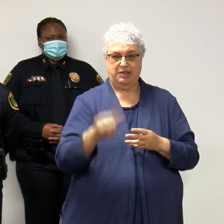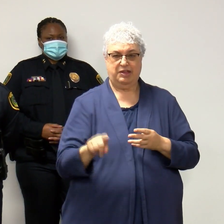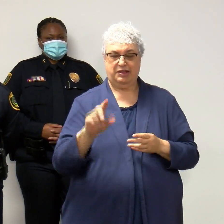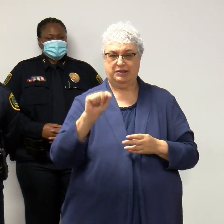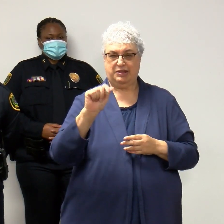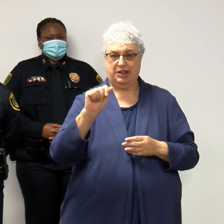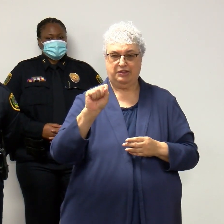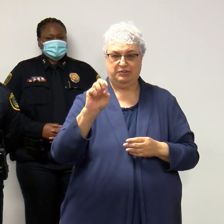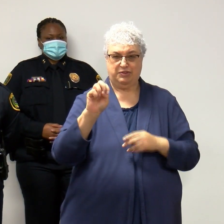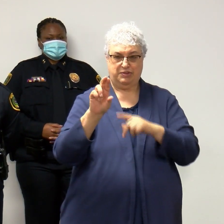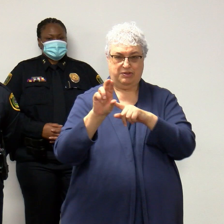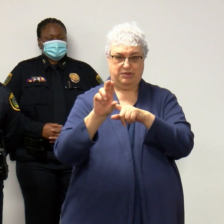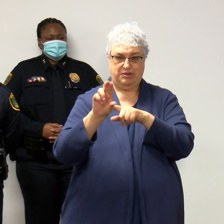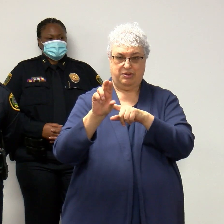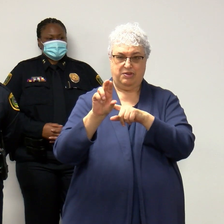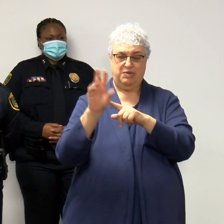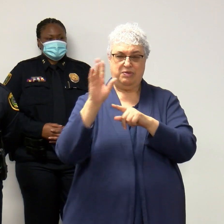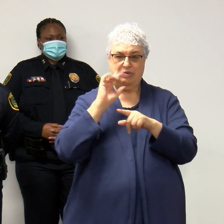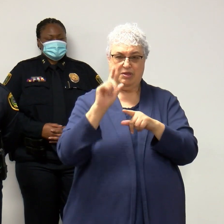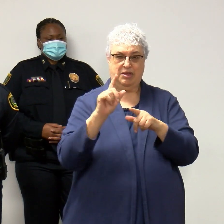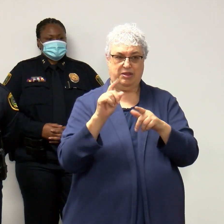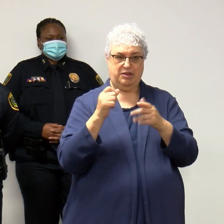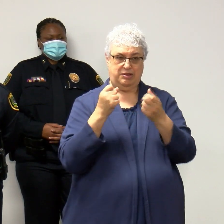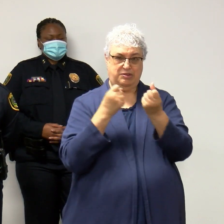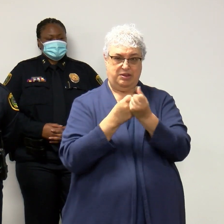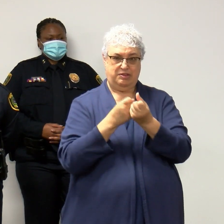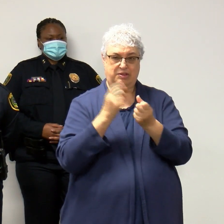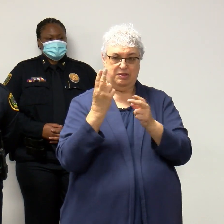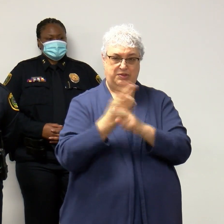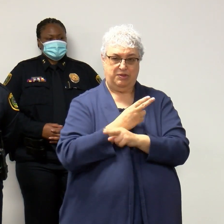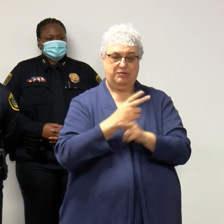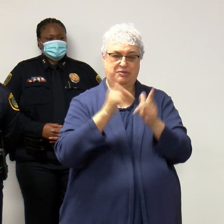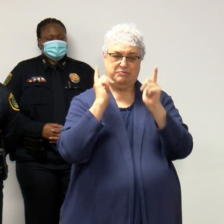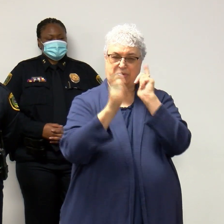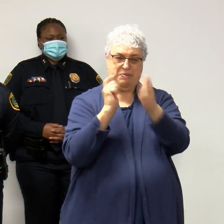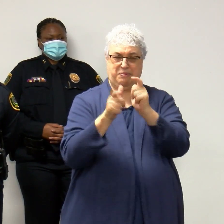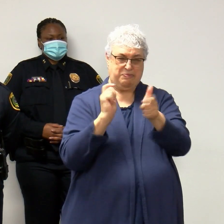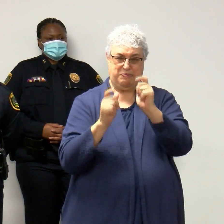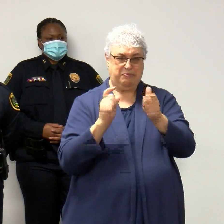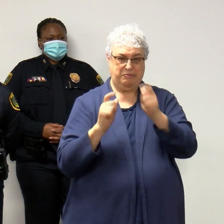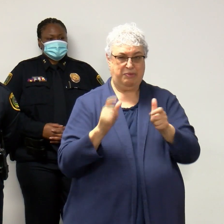in his hand, would that have justified the use of deadly force?